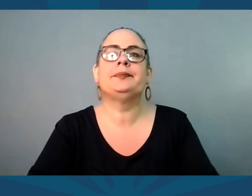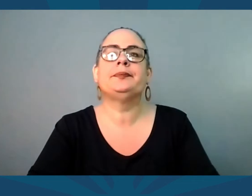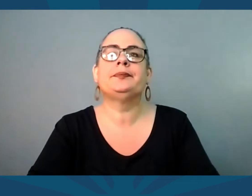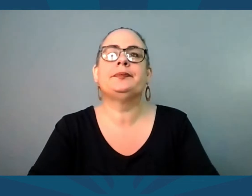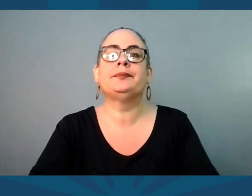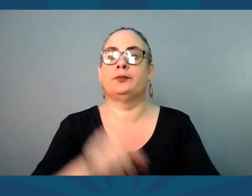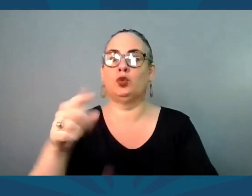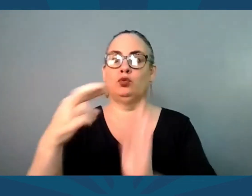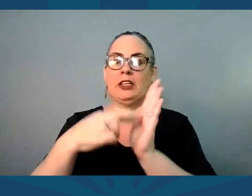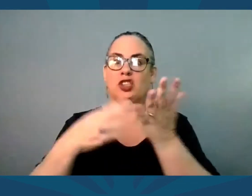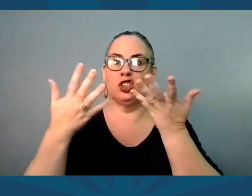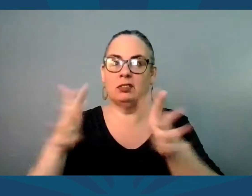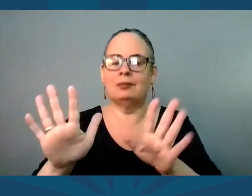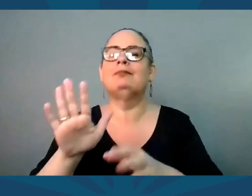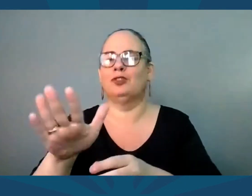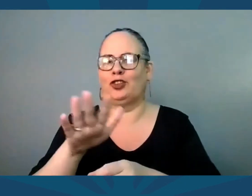Voter registration card.